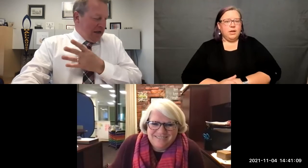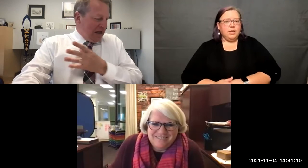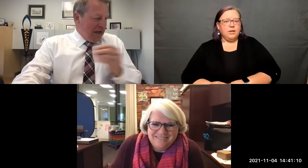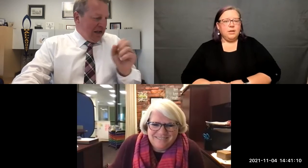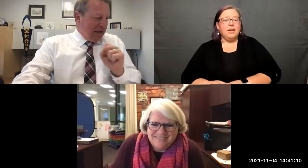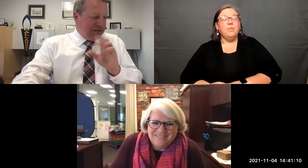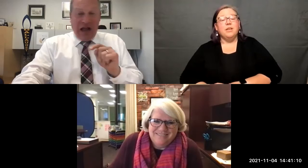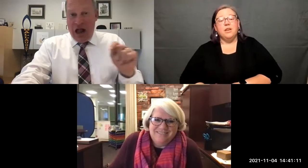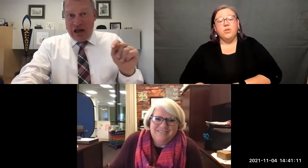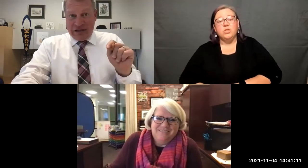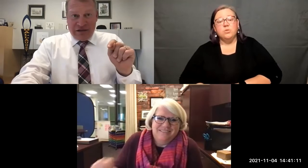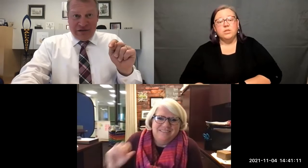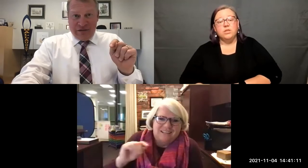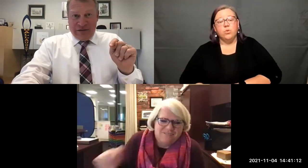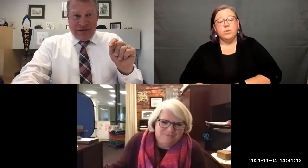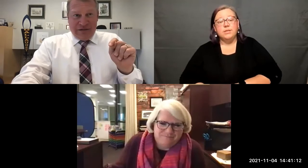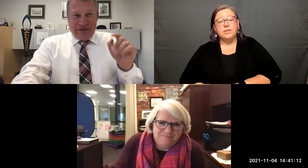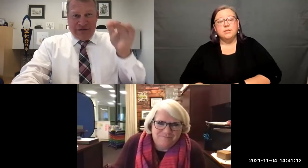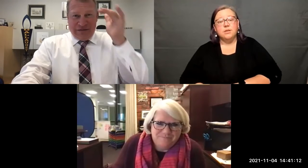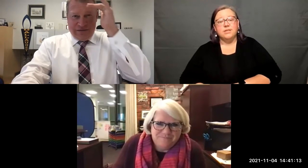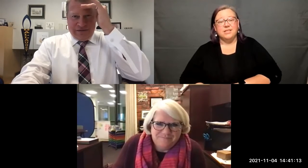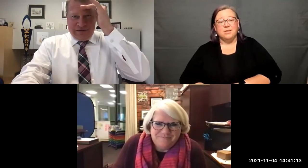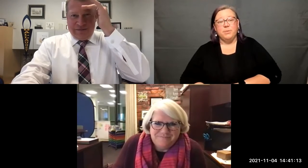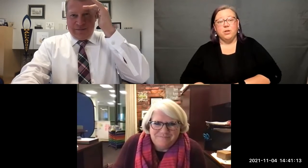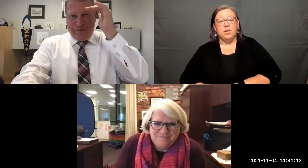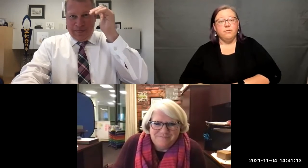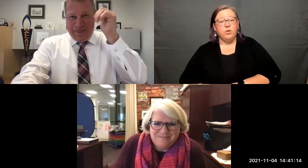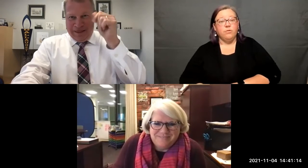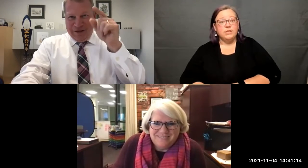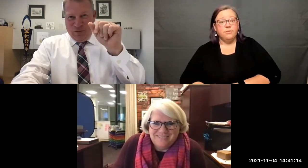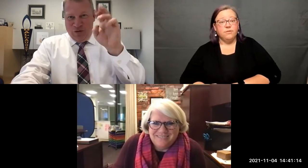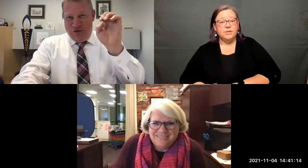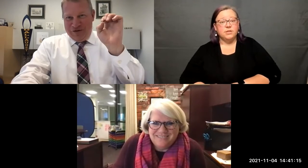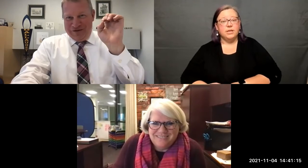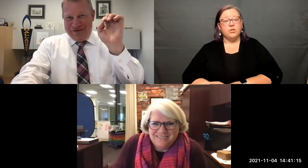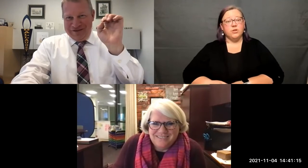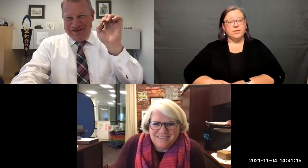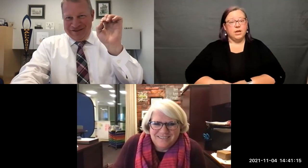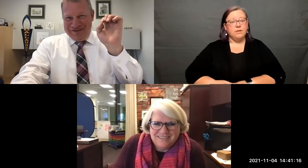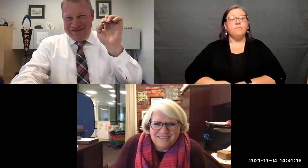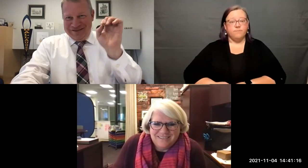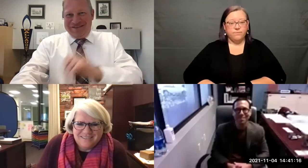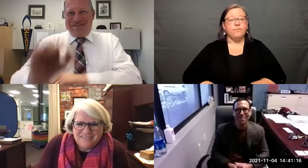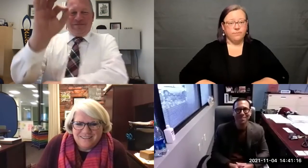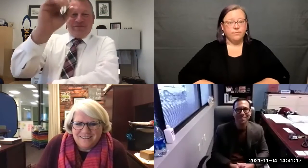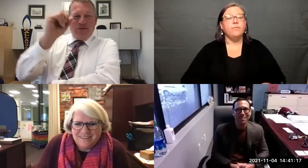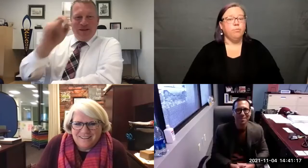Okay, and Amanda, if you just want to voice, since I'm spotlighted, if you'll voice for the facilitators, fine. Yep.